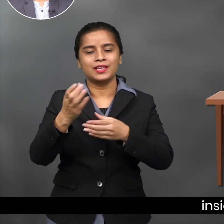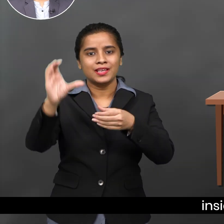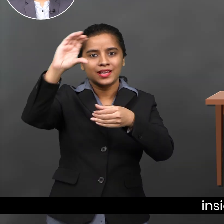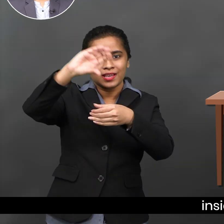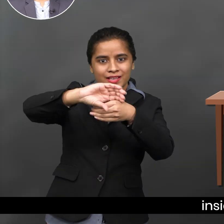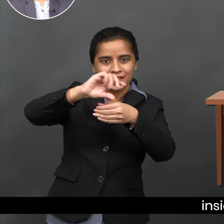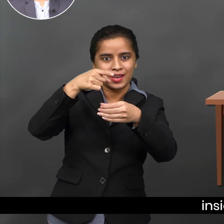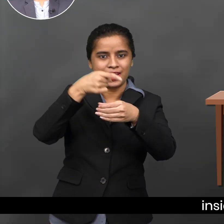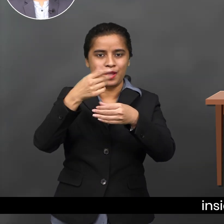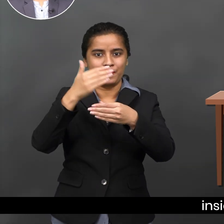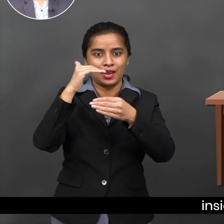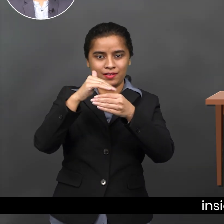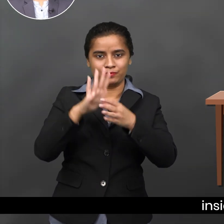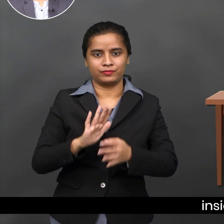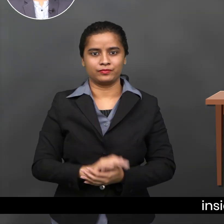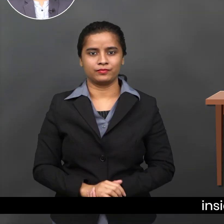tumbler.